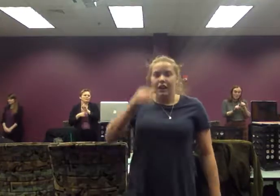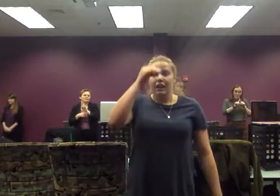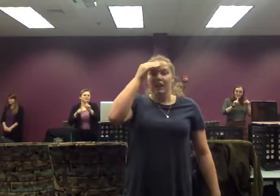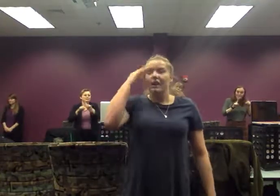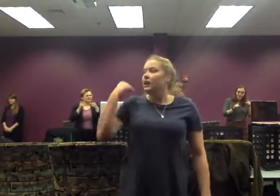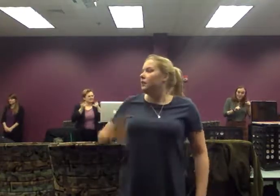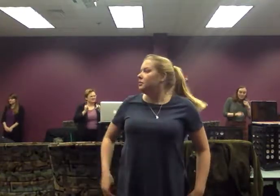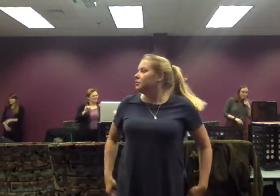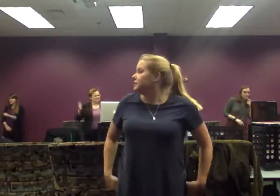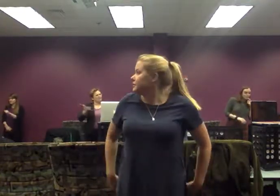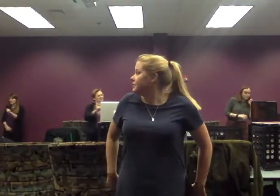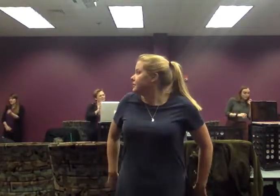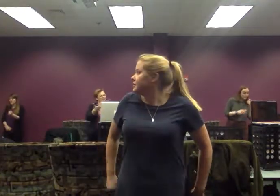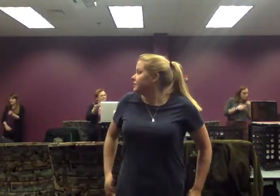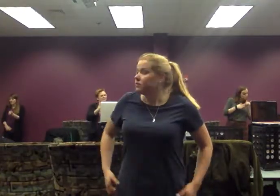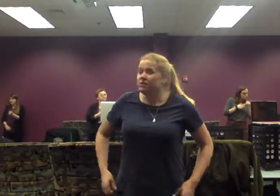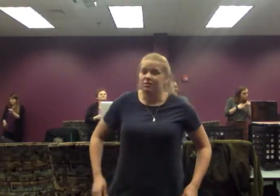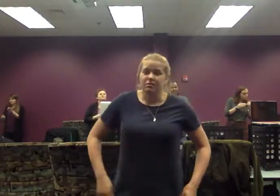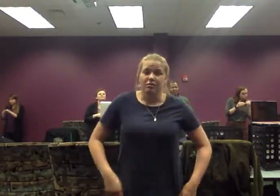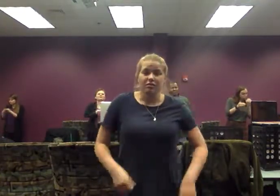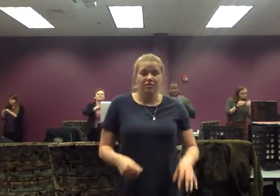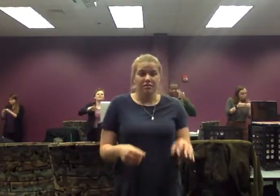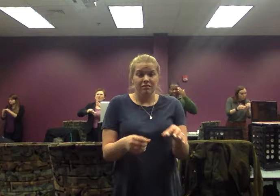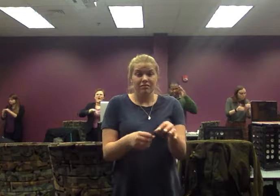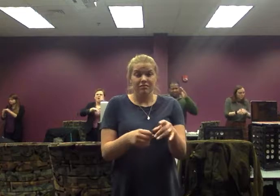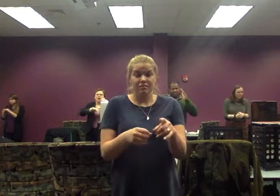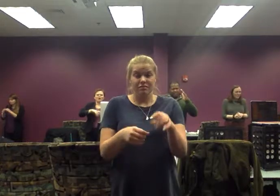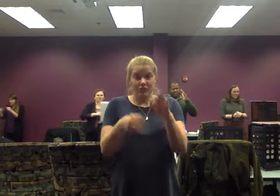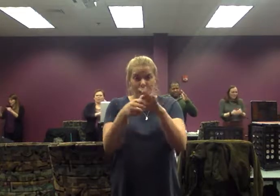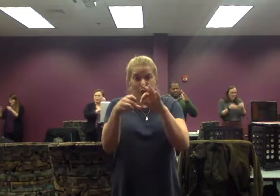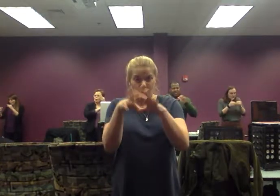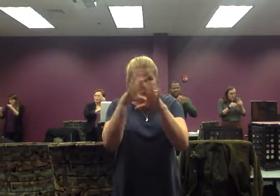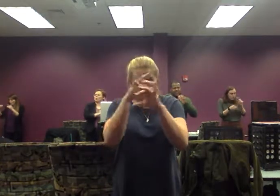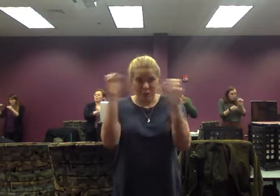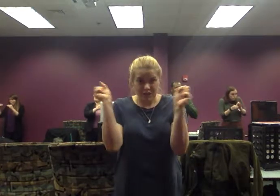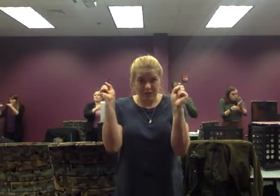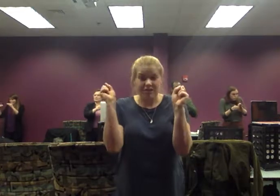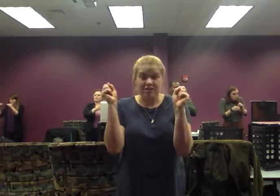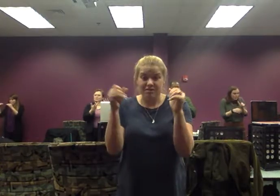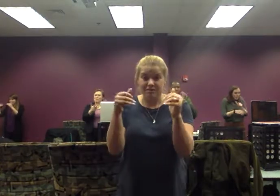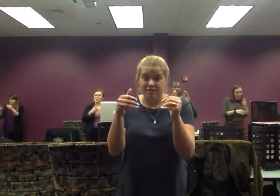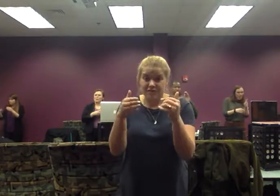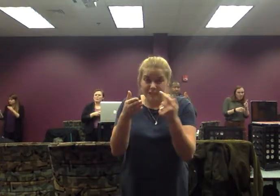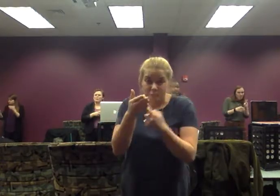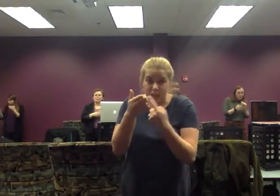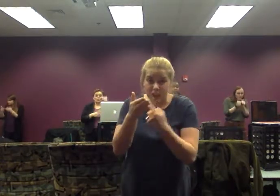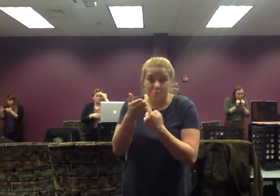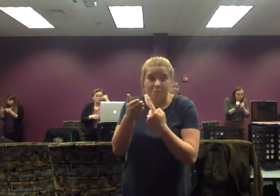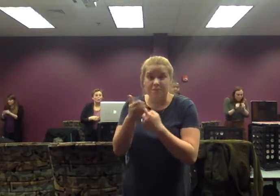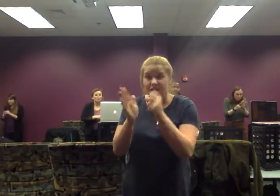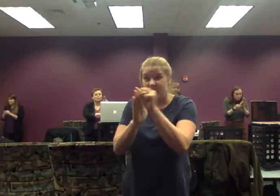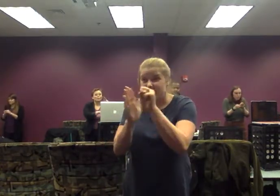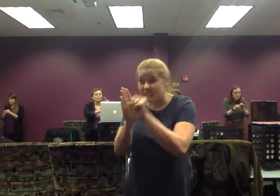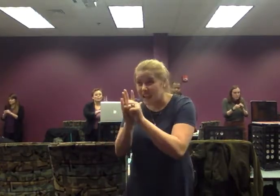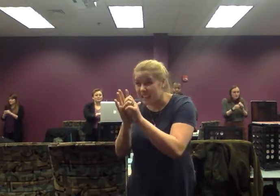Other close elections, very close elections. New Mexico, which last time in